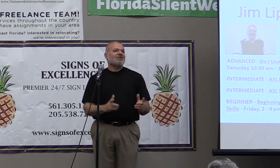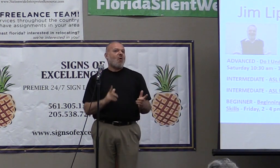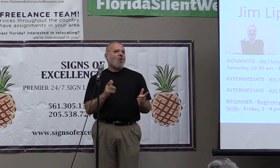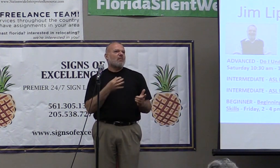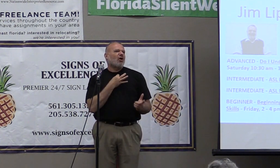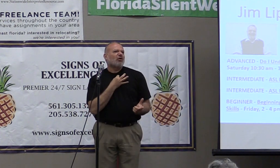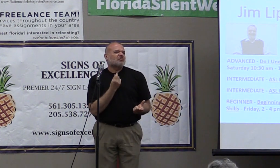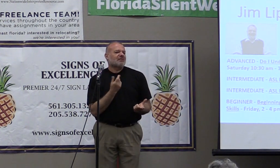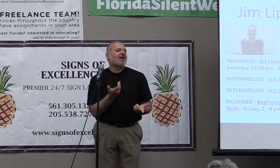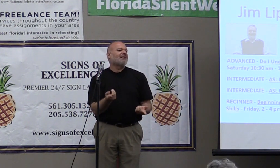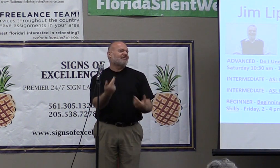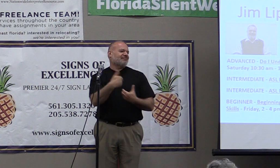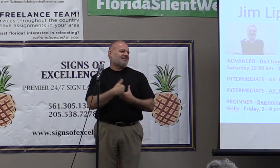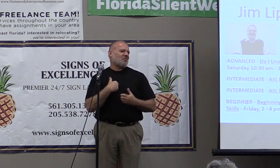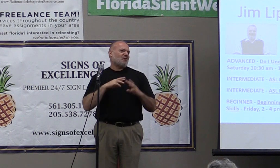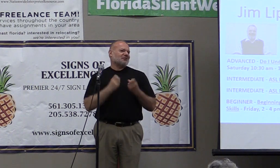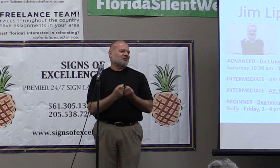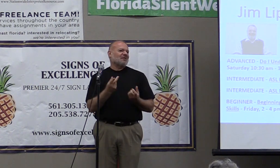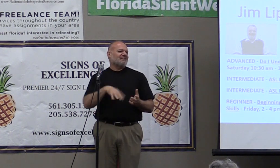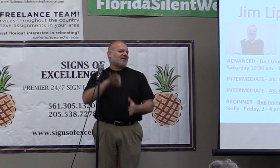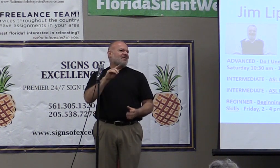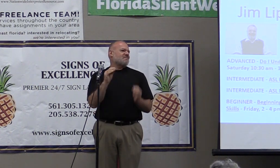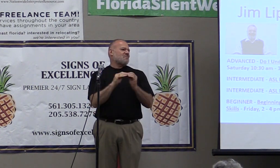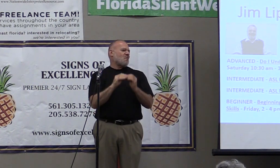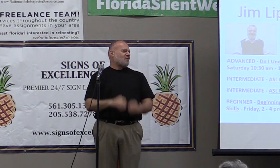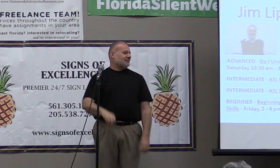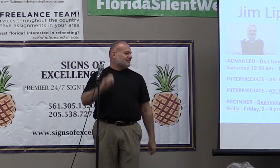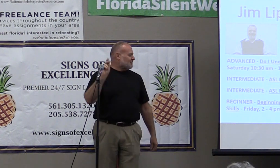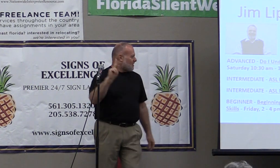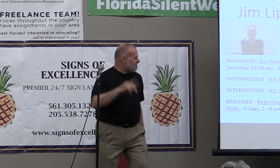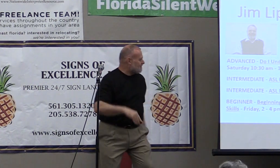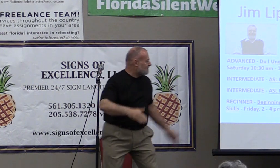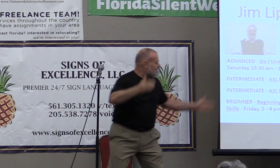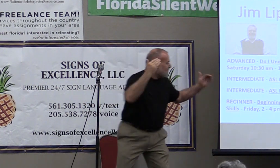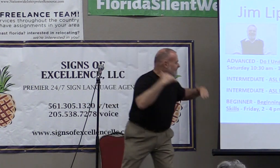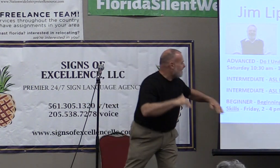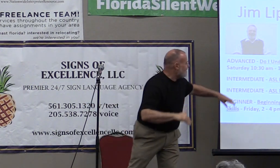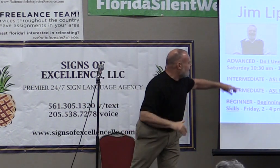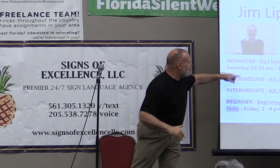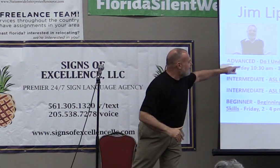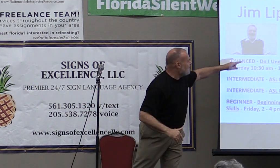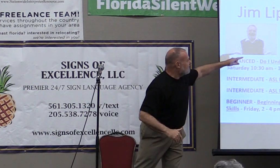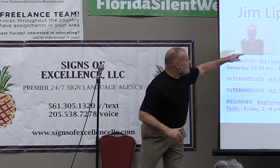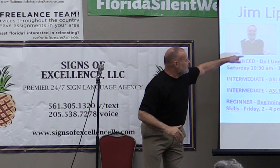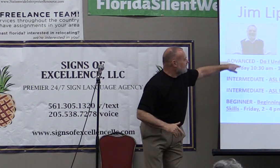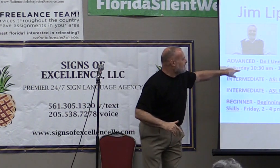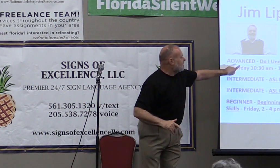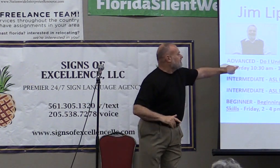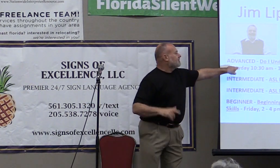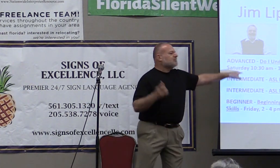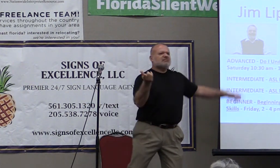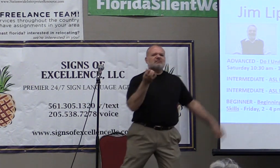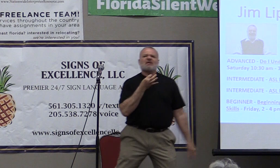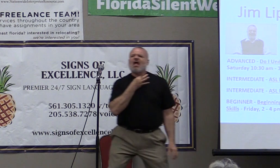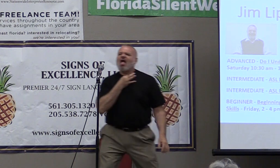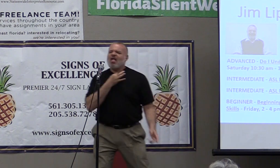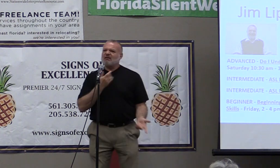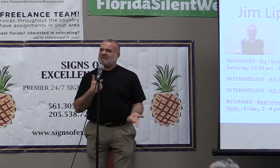level. So if you're curious, come to my workshop and find out some more, okay?